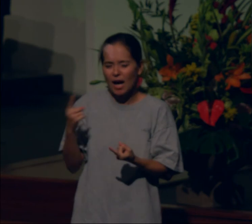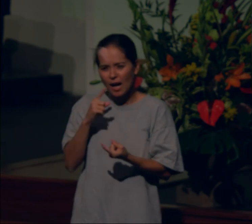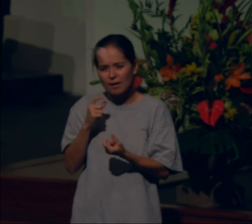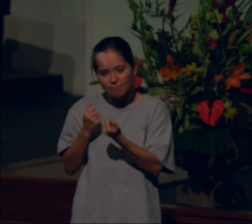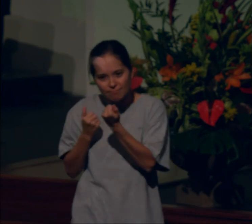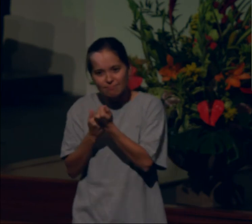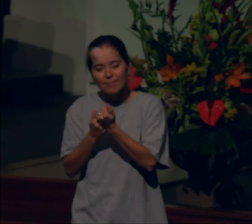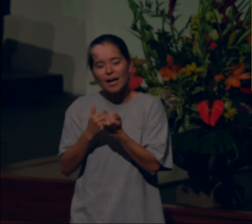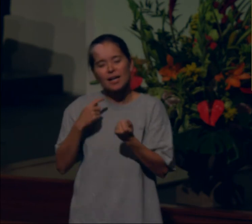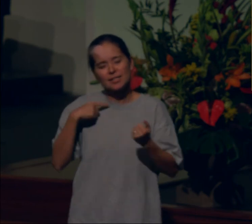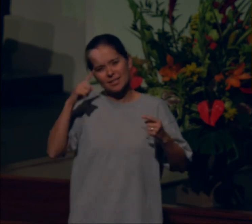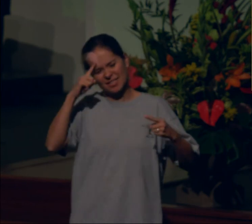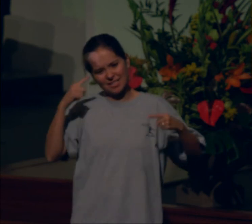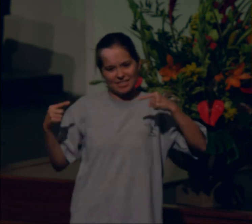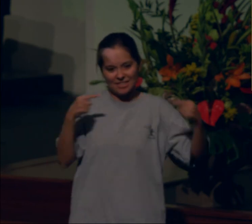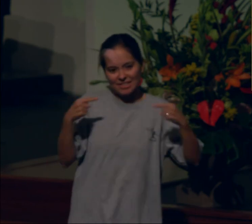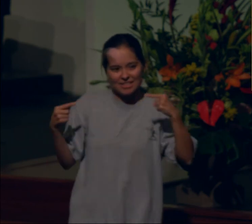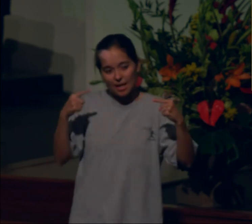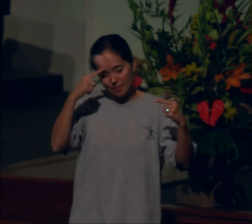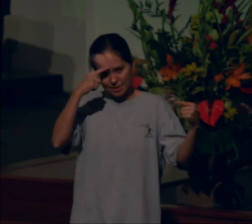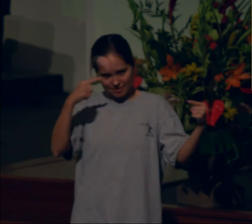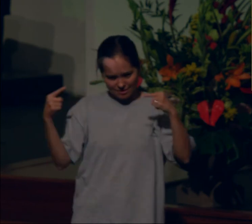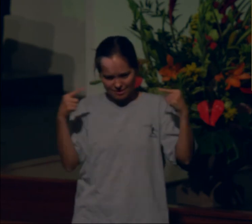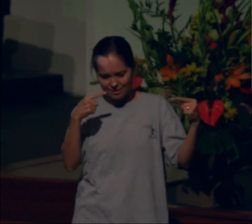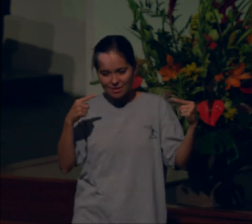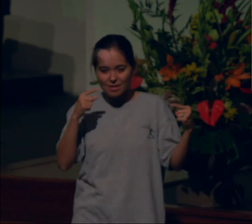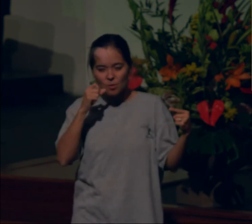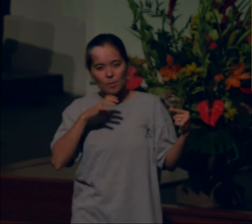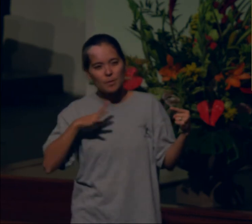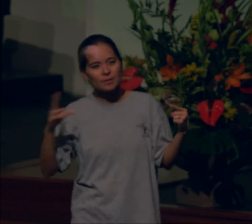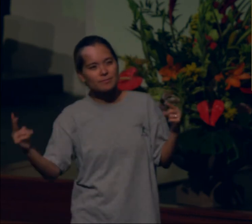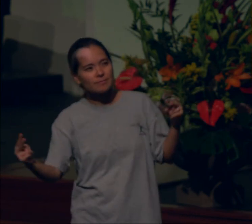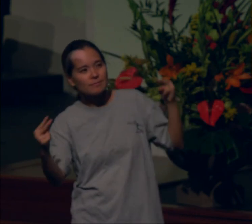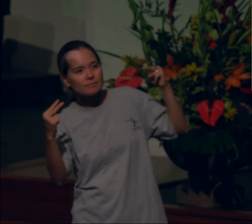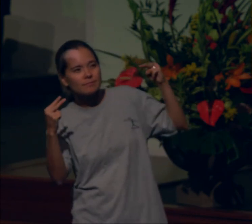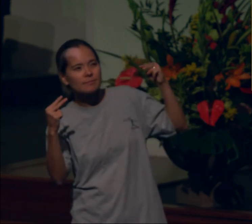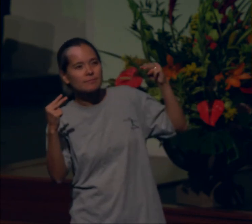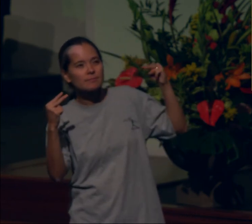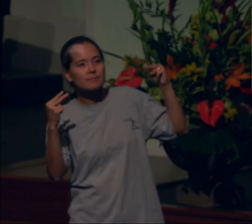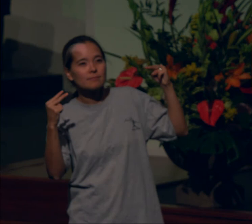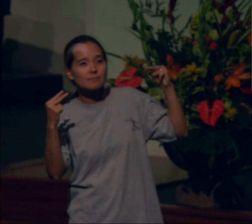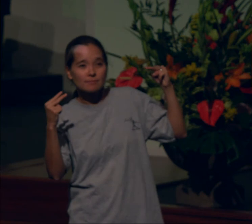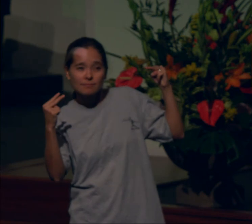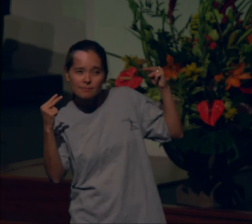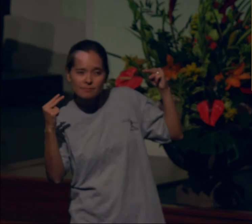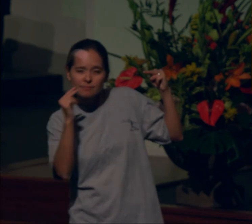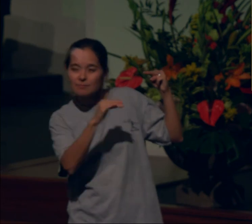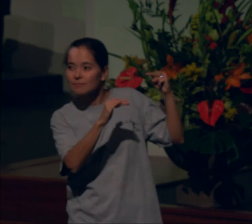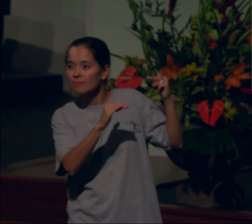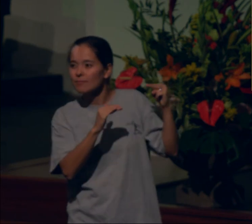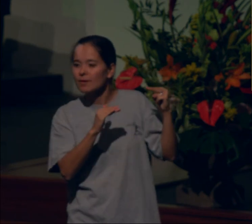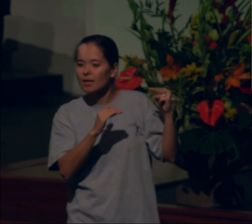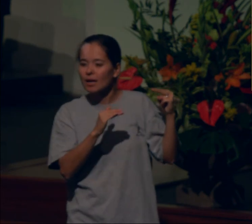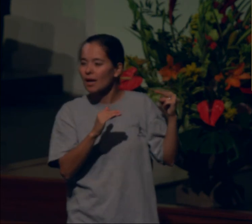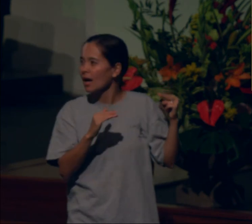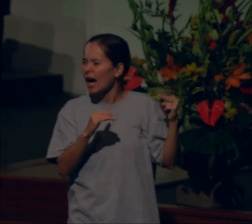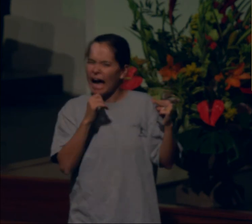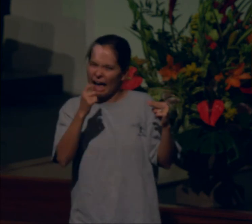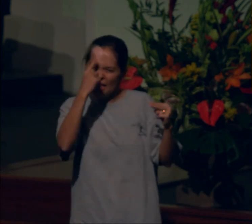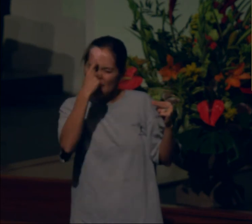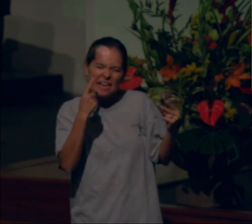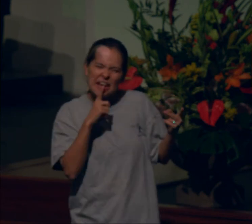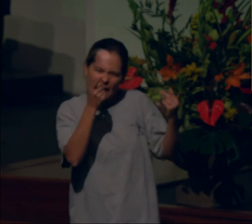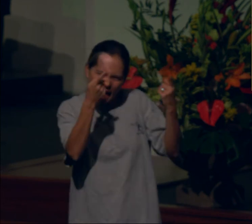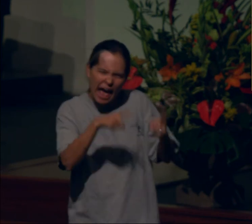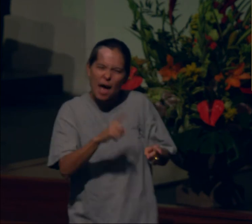battle going on in my mind. And while I'm battling, she's a little stooped over. She looks up, and she goes, you know, I don't think it's going to happen